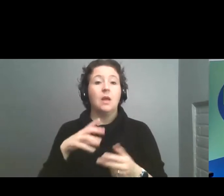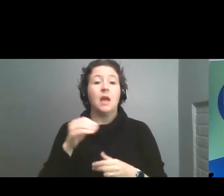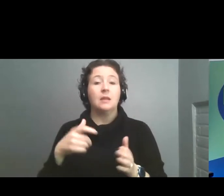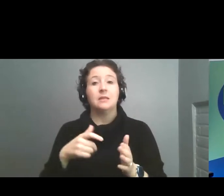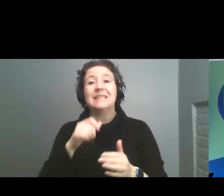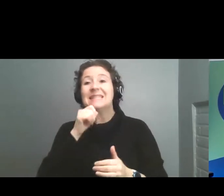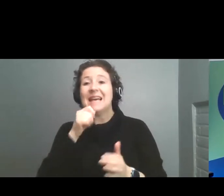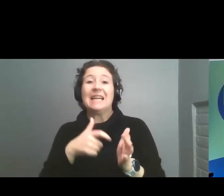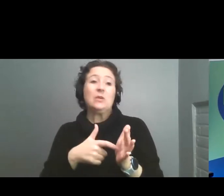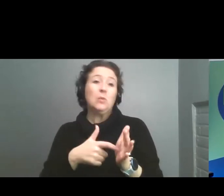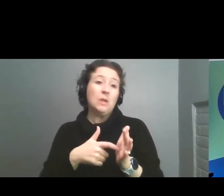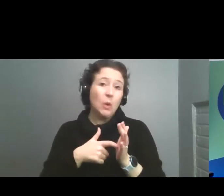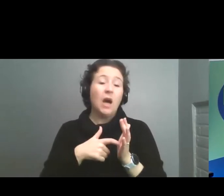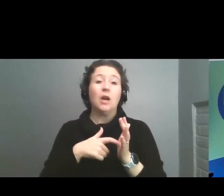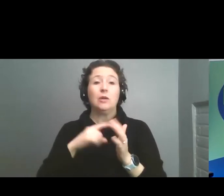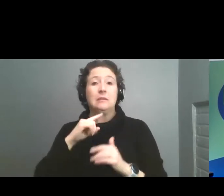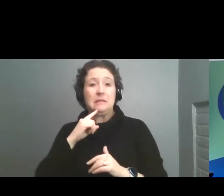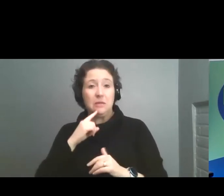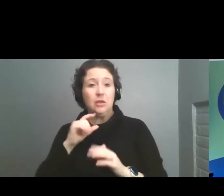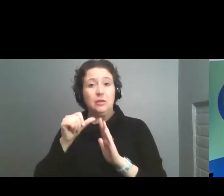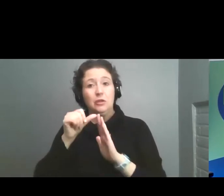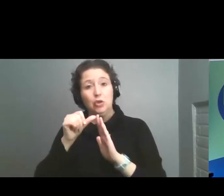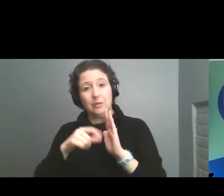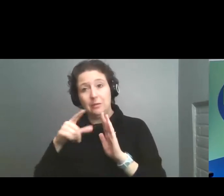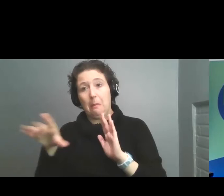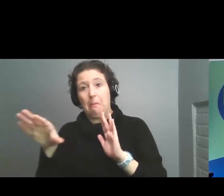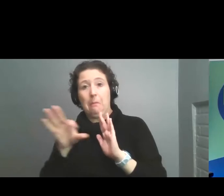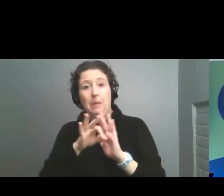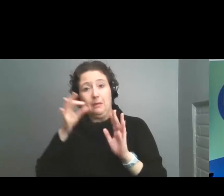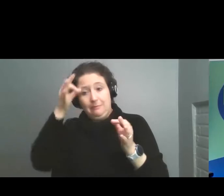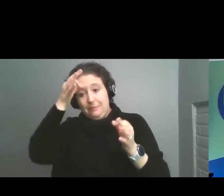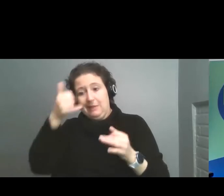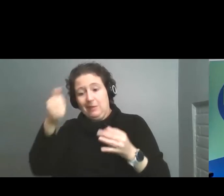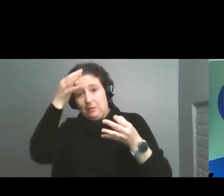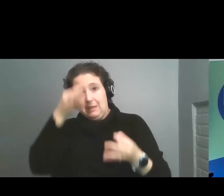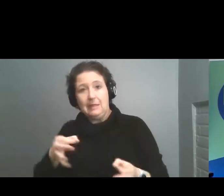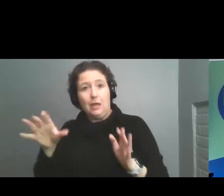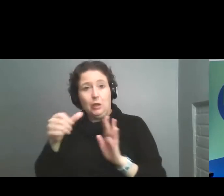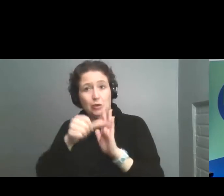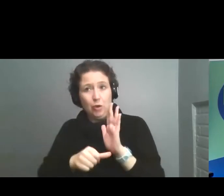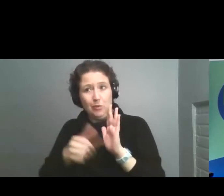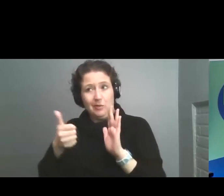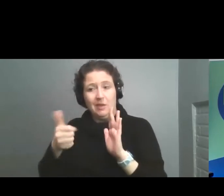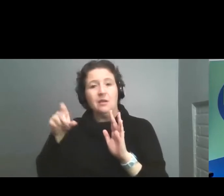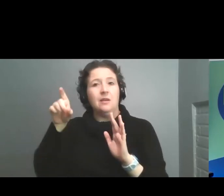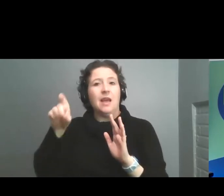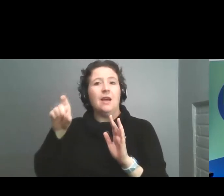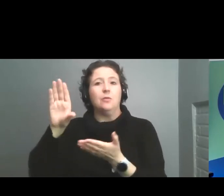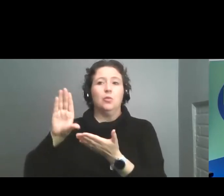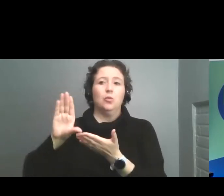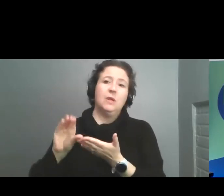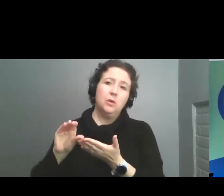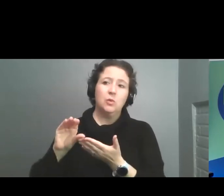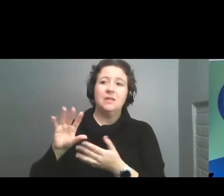and elective surgeries must be reduced to at least 50% in order to accommodate COVID and